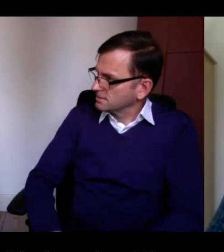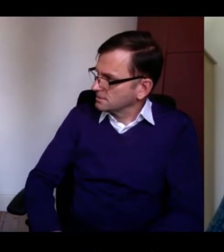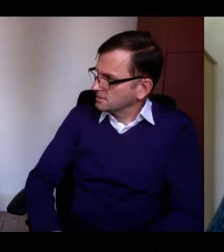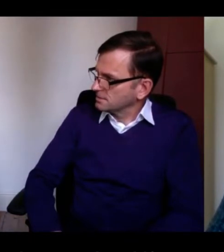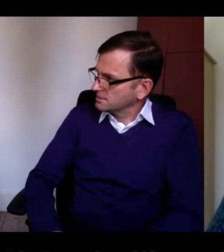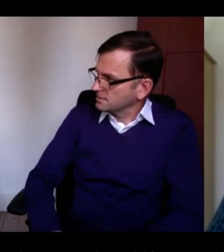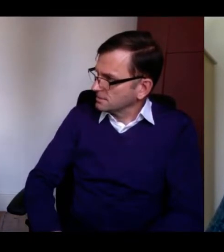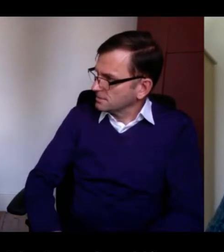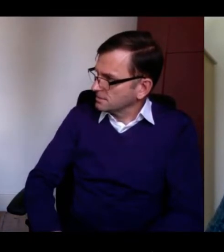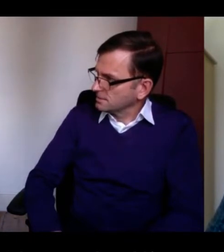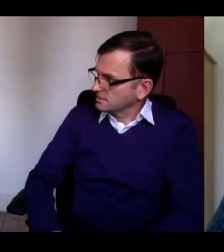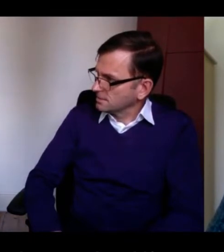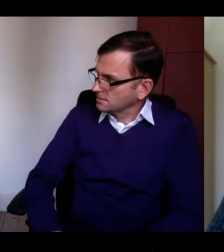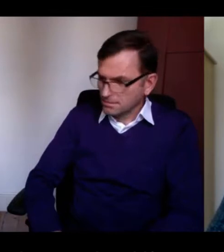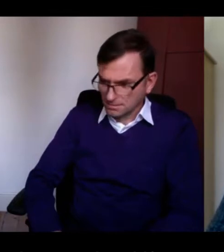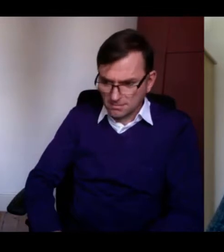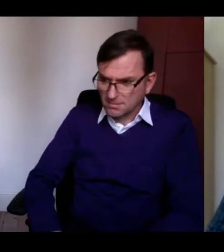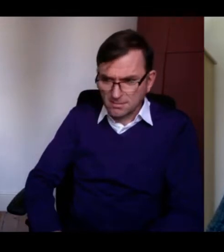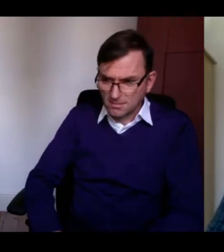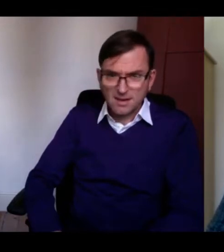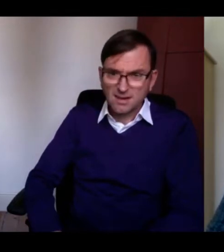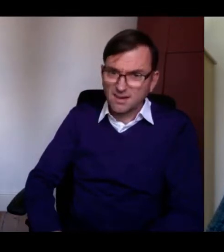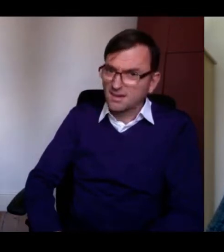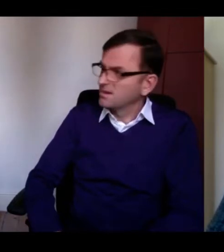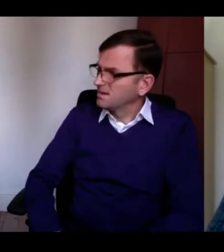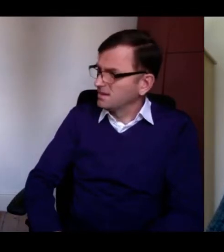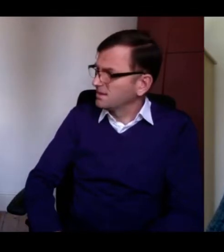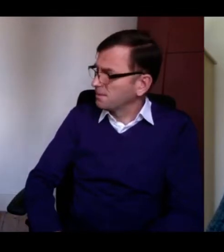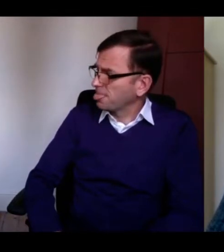you and Tony had any thoughts together on that before we move on.